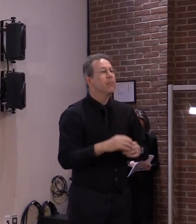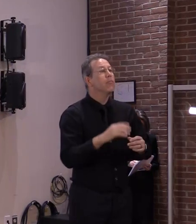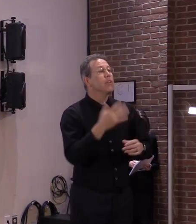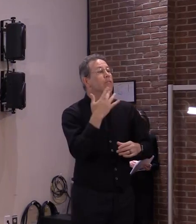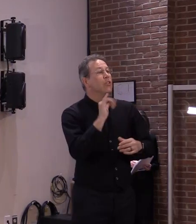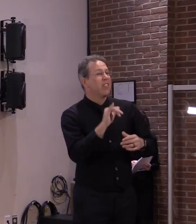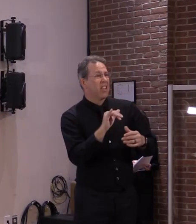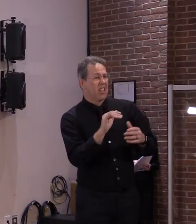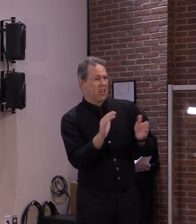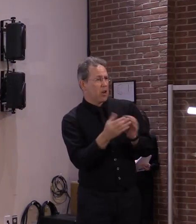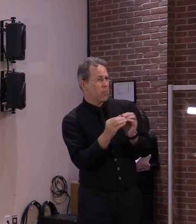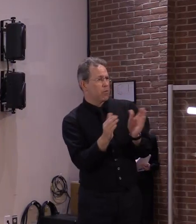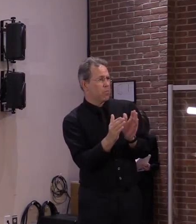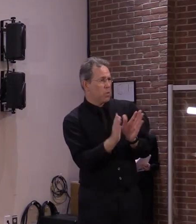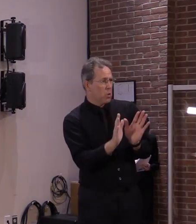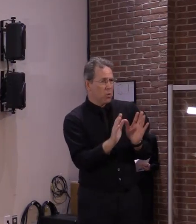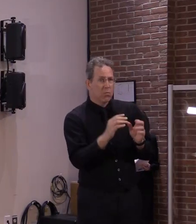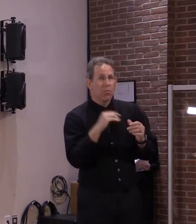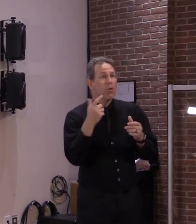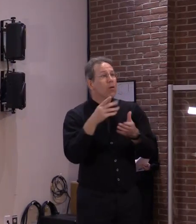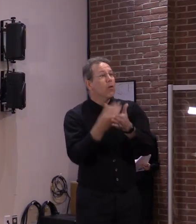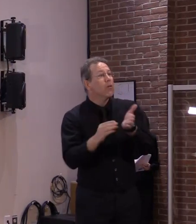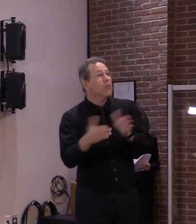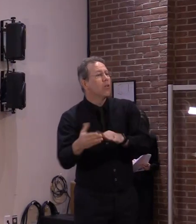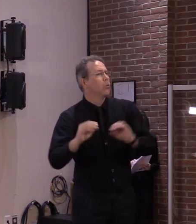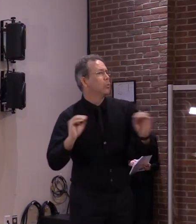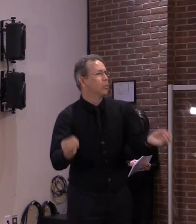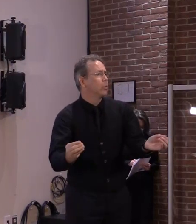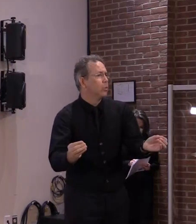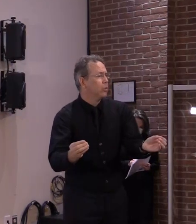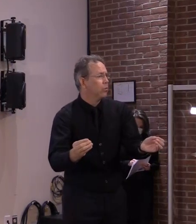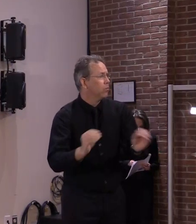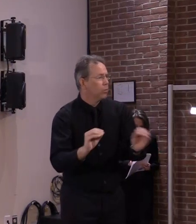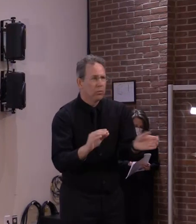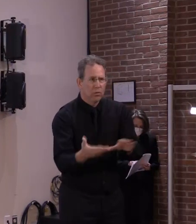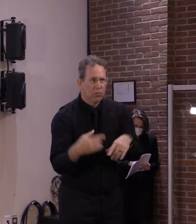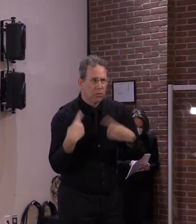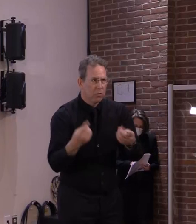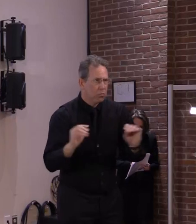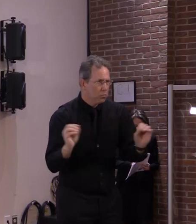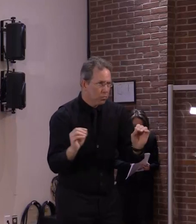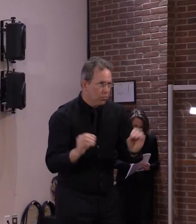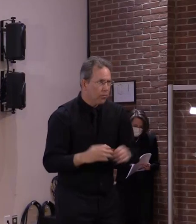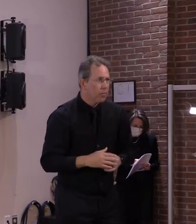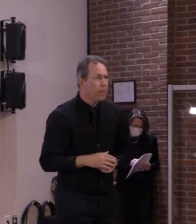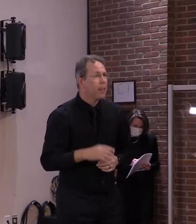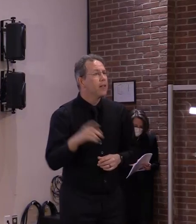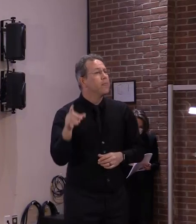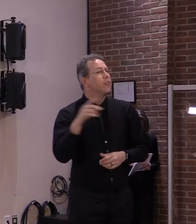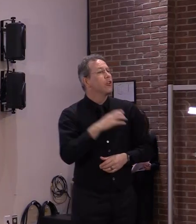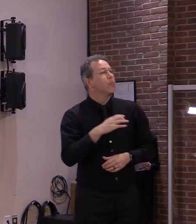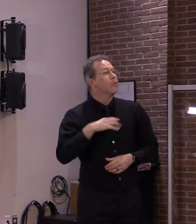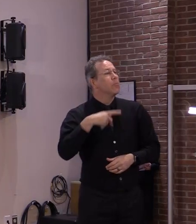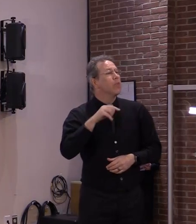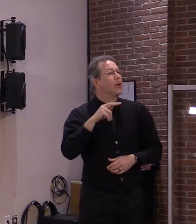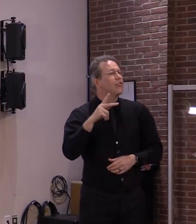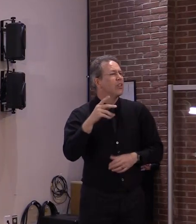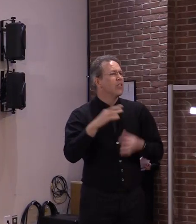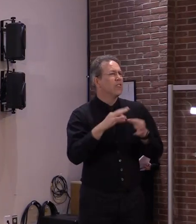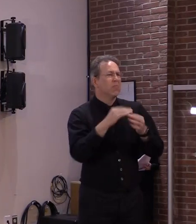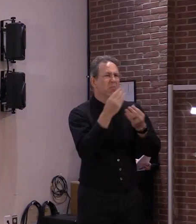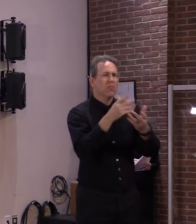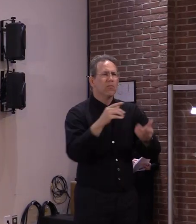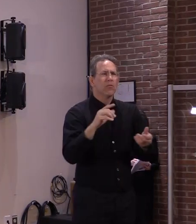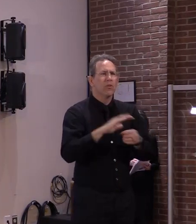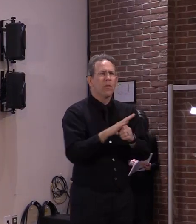deaths, and as Commissioner Pichek stated, the number remains low so far. I do want to